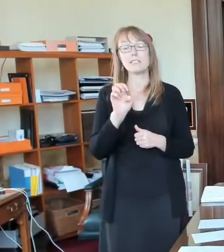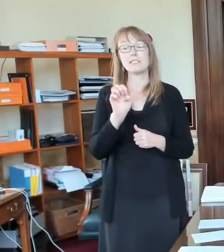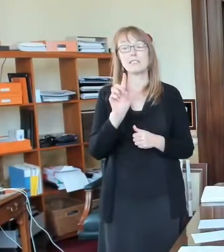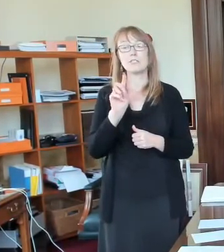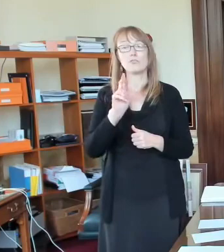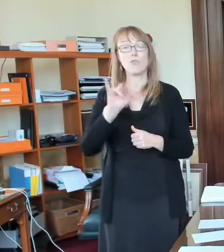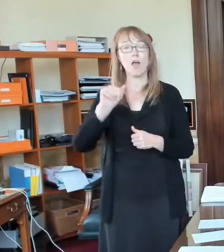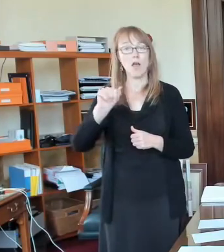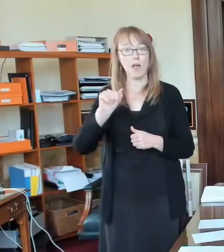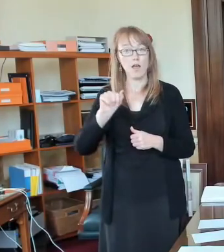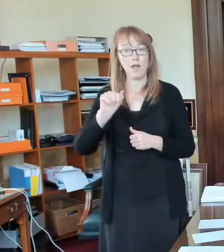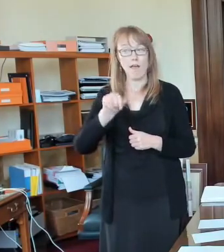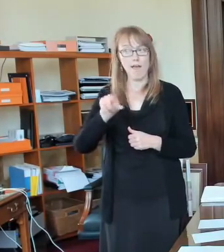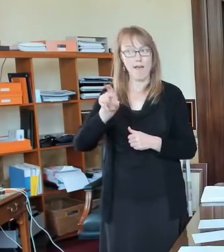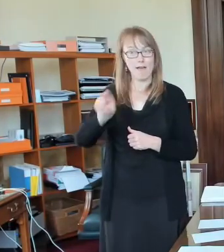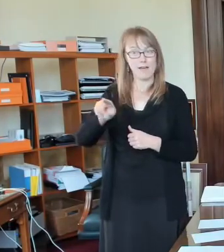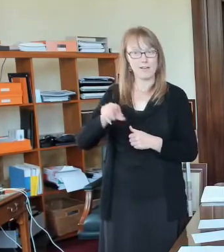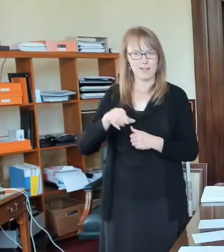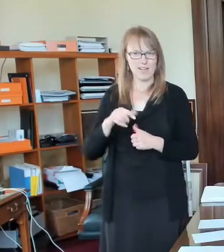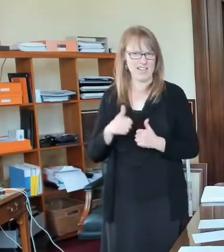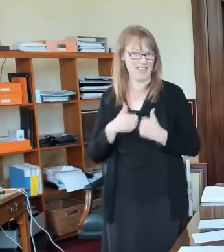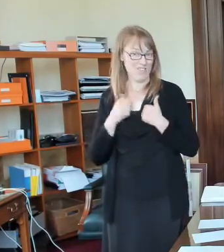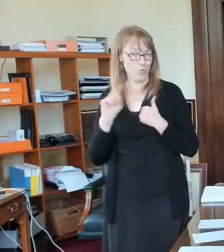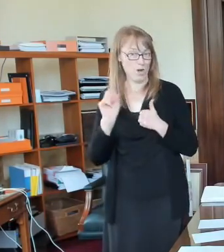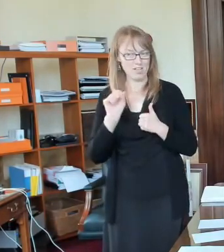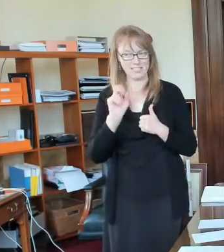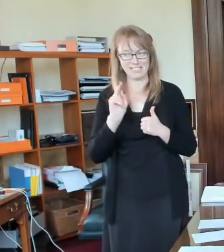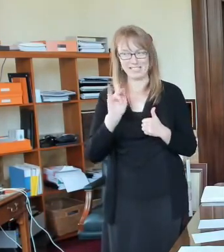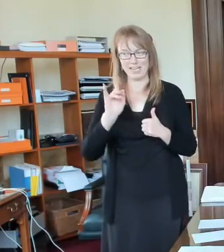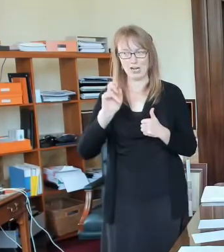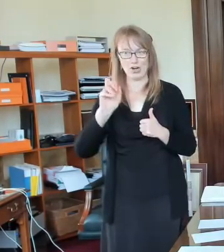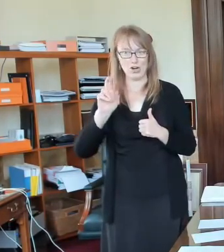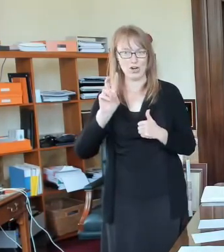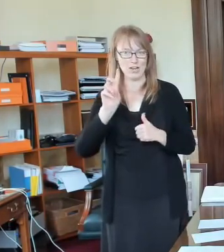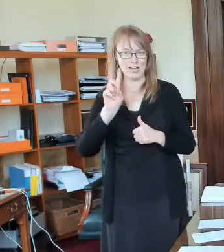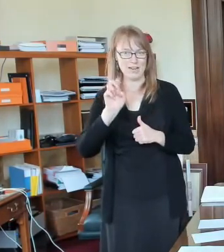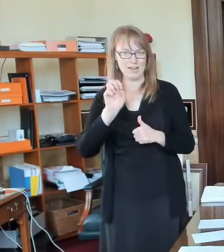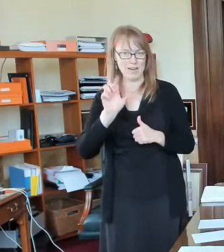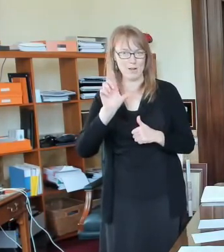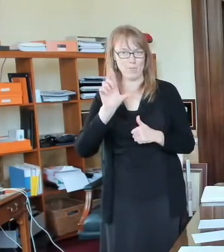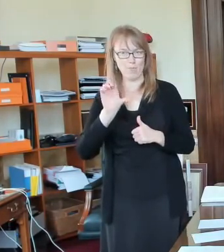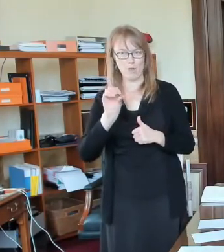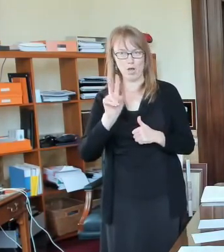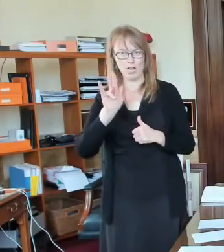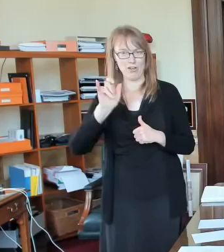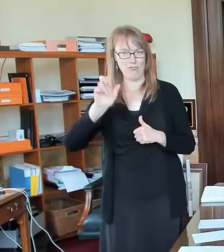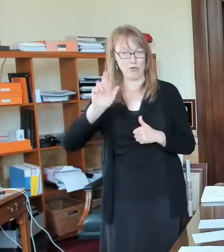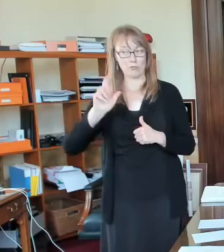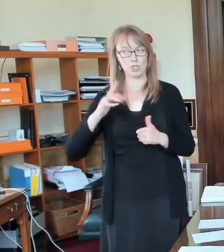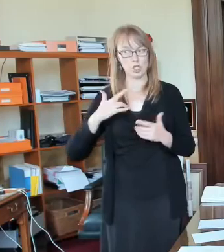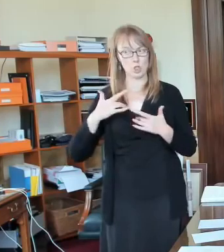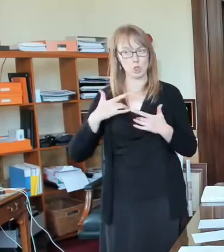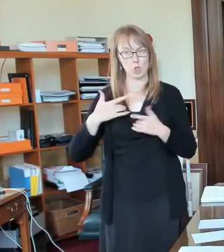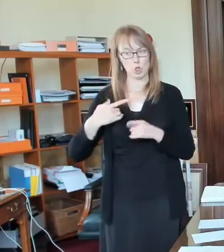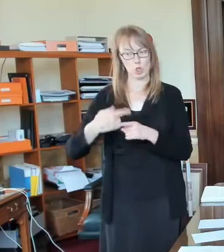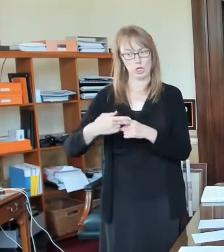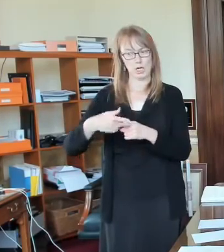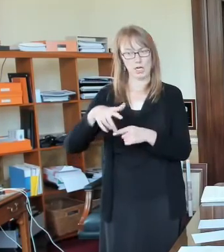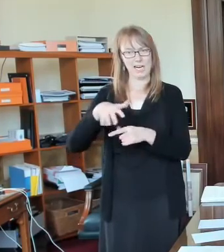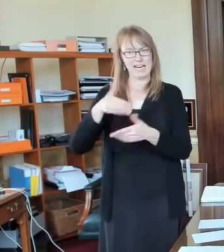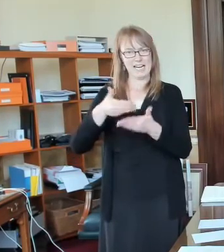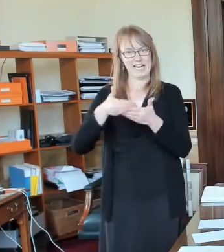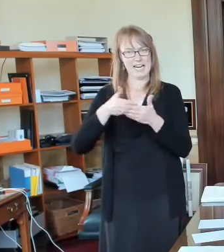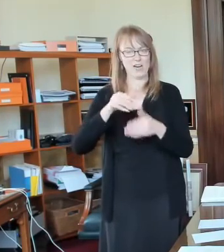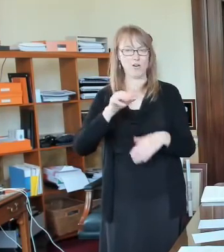Mayor. She lives in Skinker de Bolivar. And Hi, she's been Deidre. concerned about crime incidents at the Forest